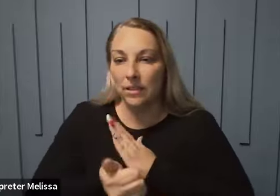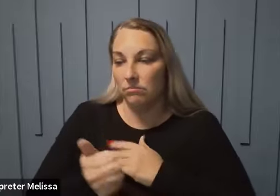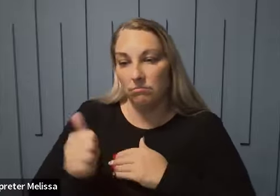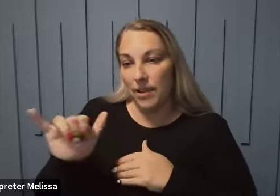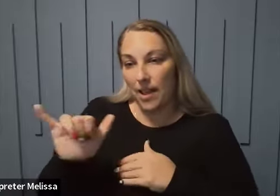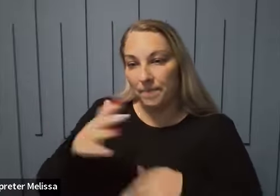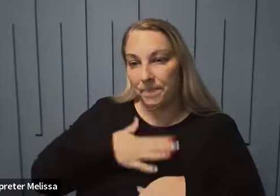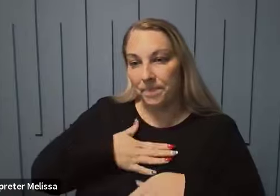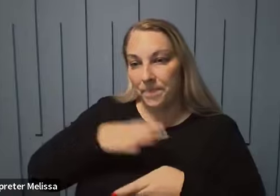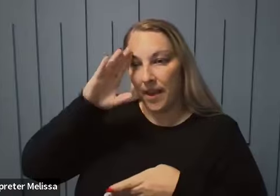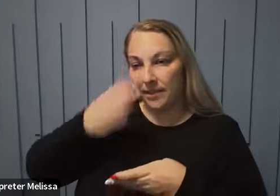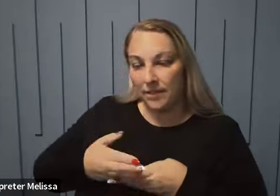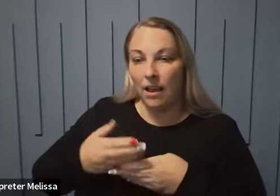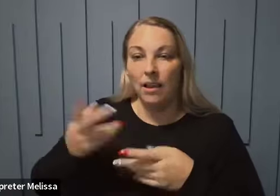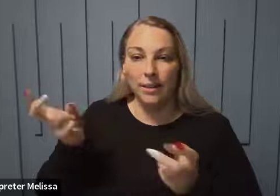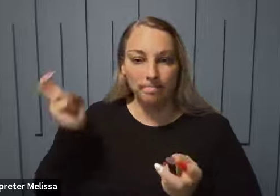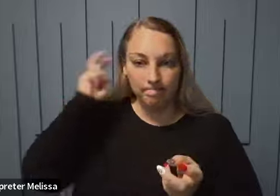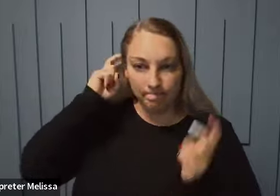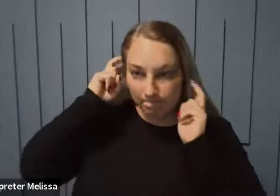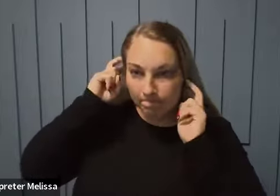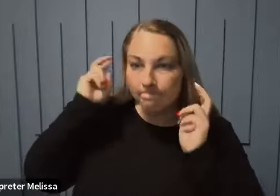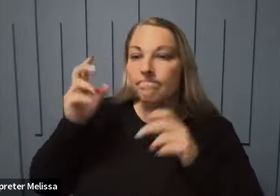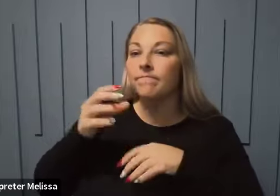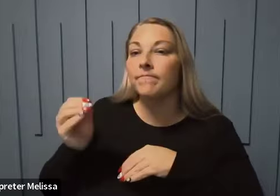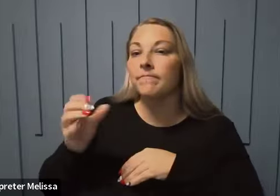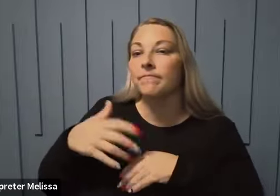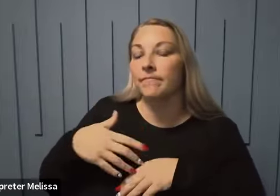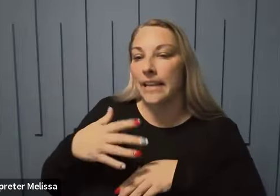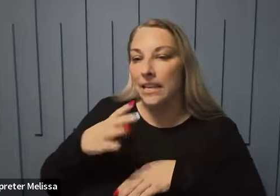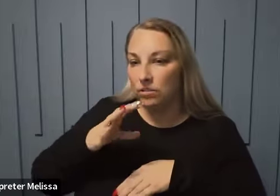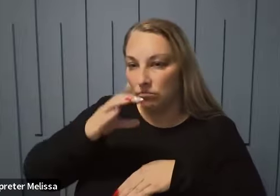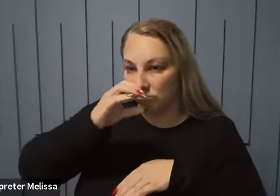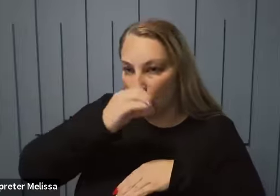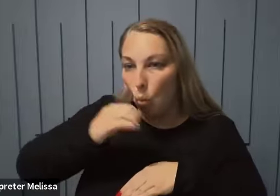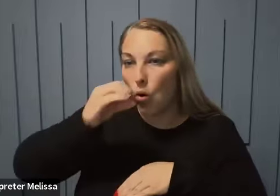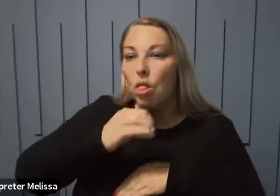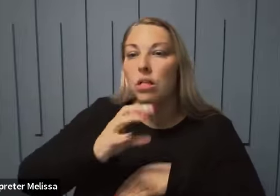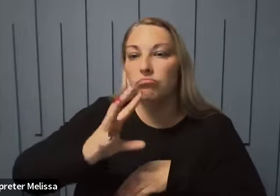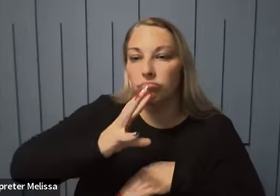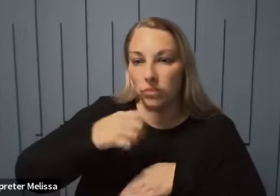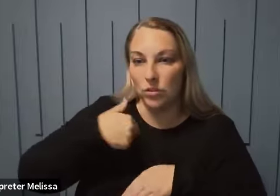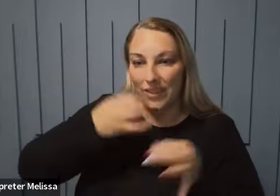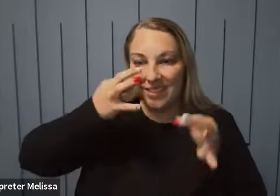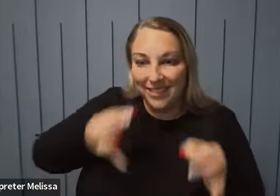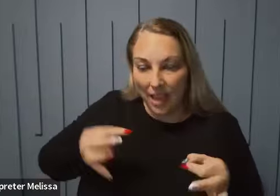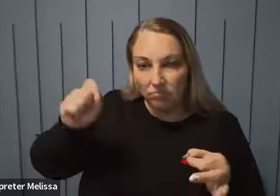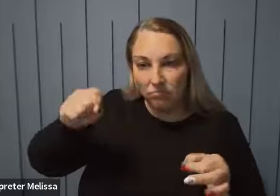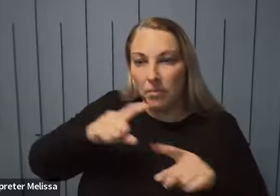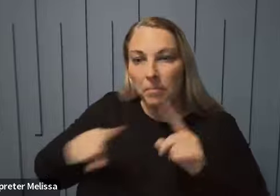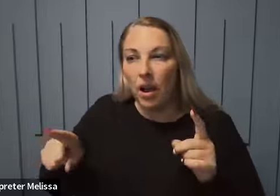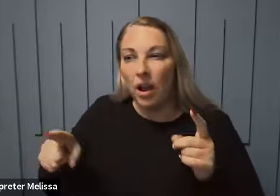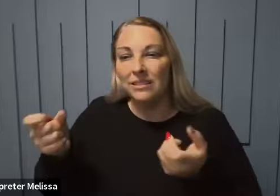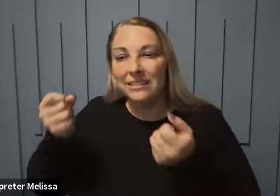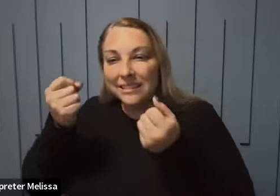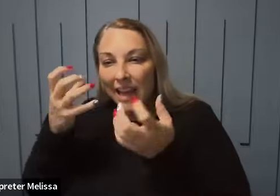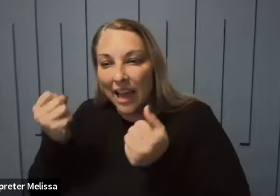he's bilaterally implanted. He's primarily auditory oral. This is the path we chose for him, but we never shied away from signing or cueing